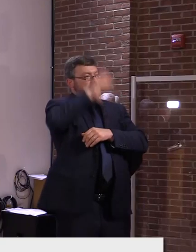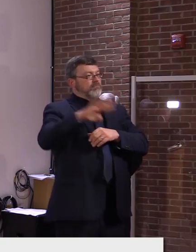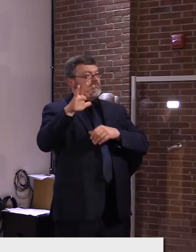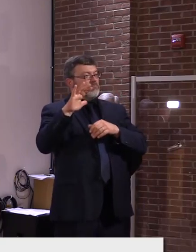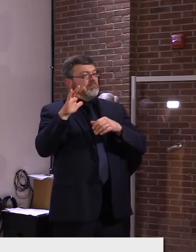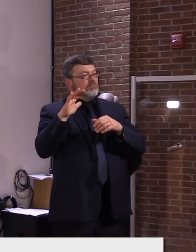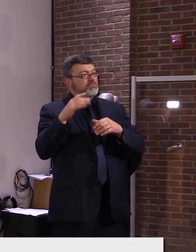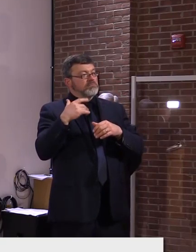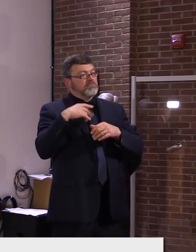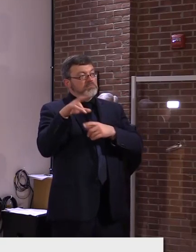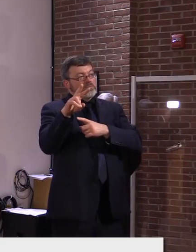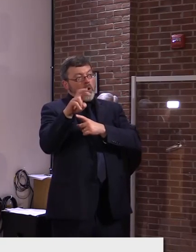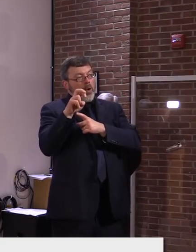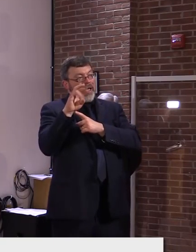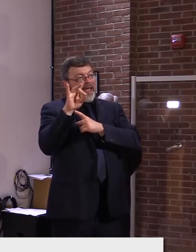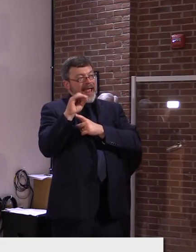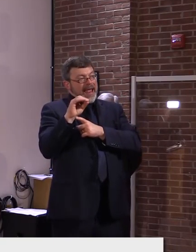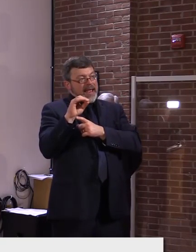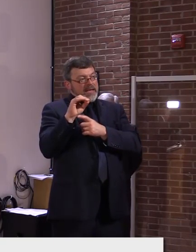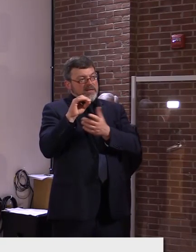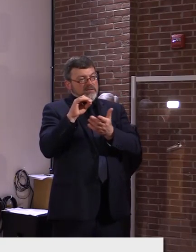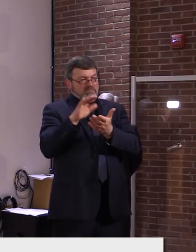where we're going to be requiring